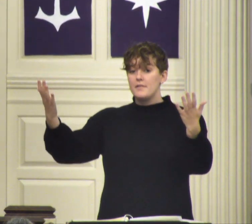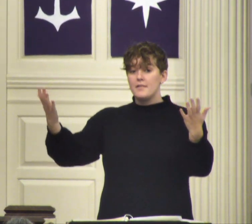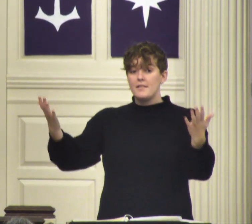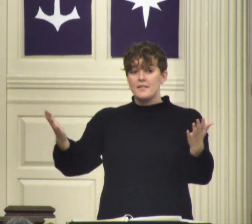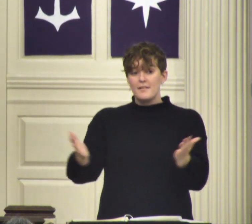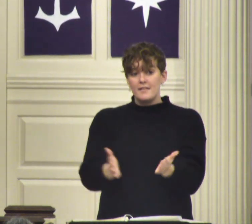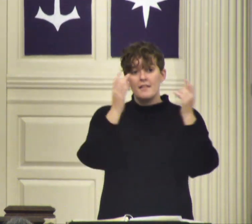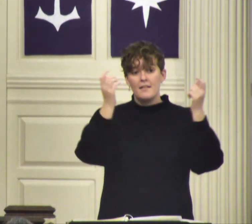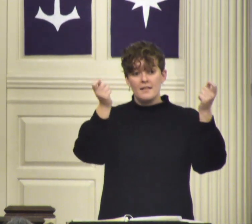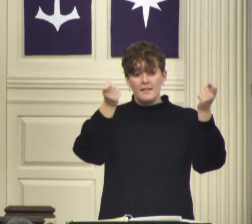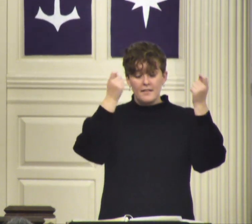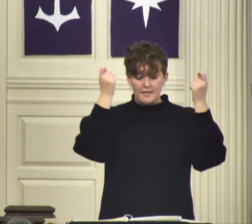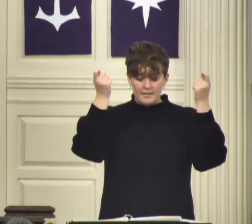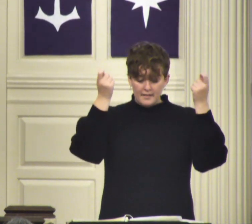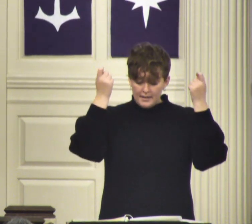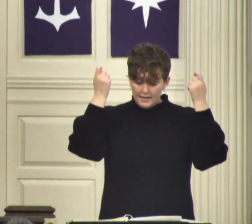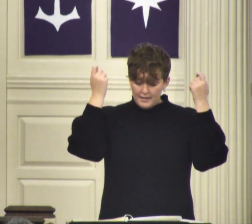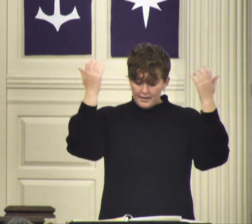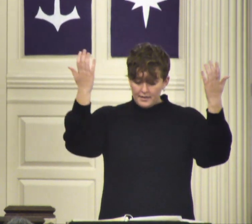alleluia,